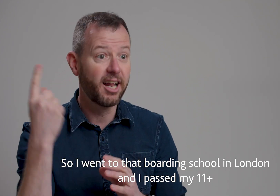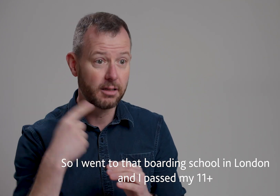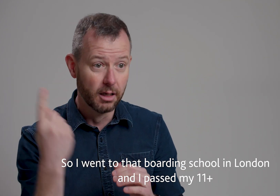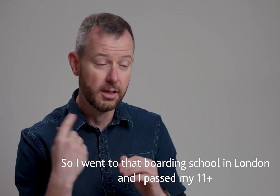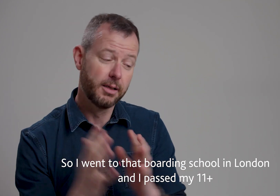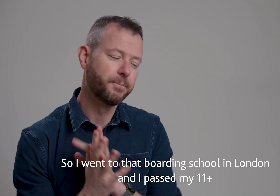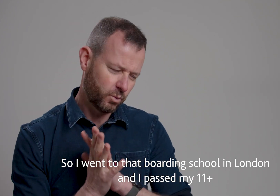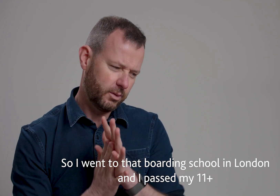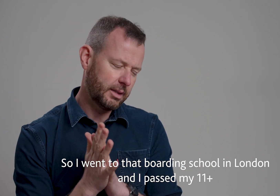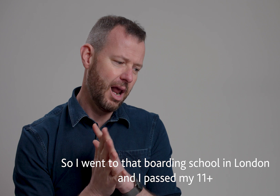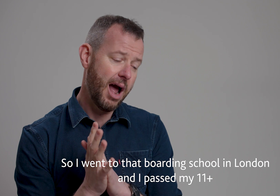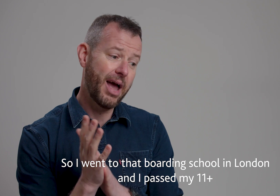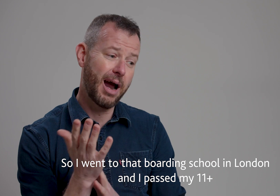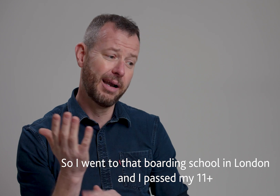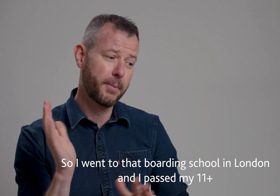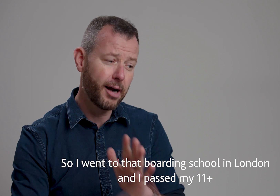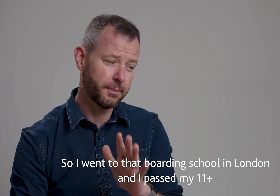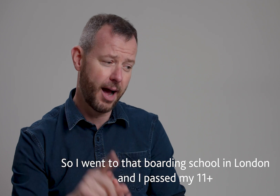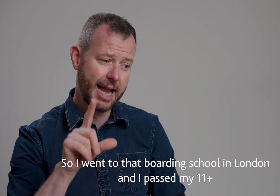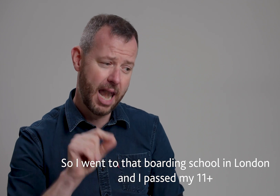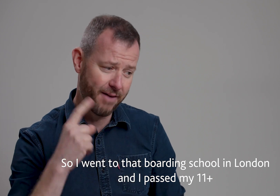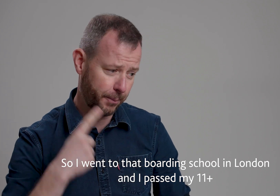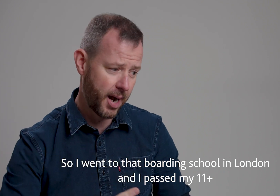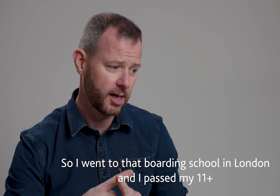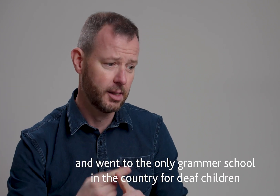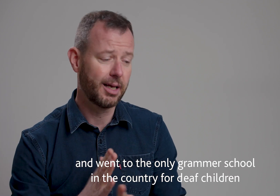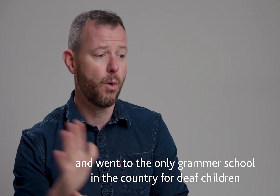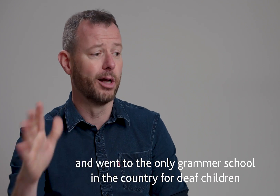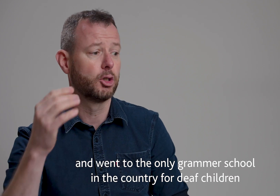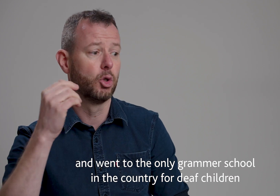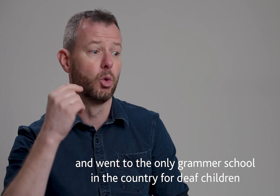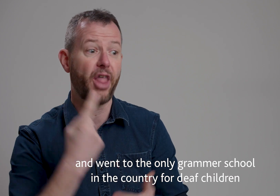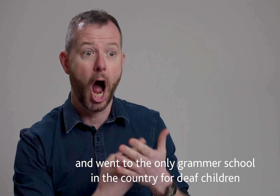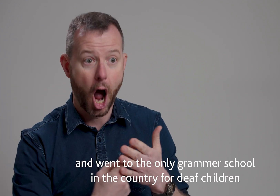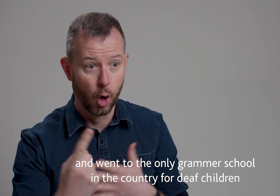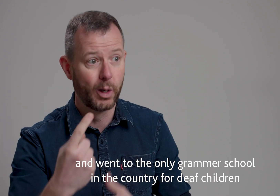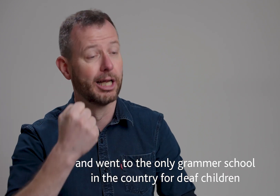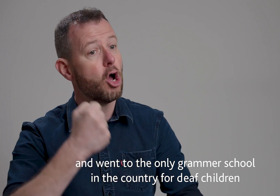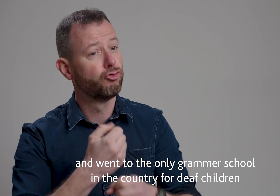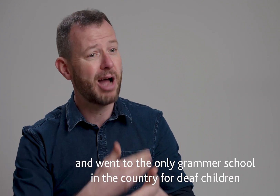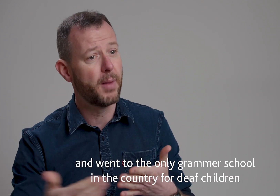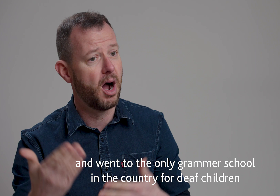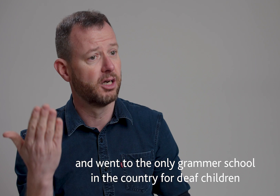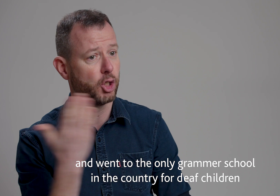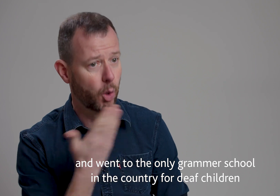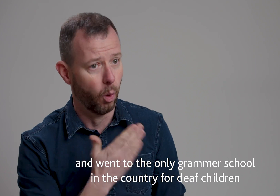London. But I passed my level plus that I went to the only grandma store in